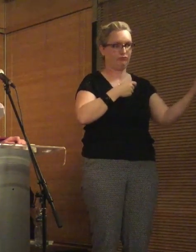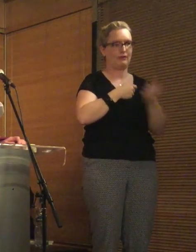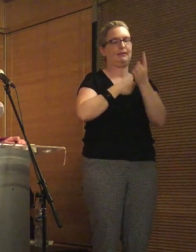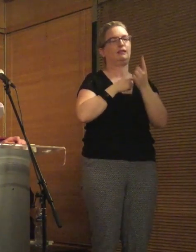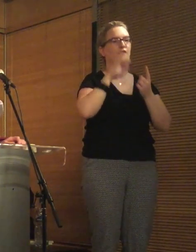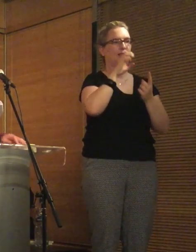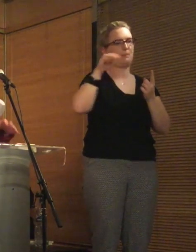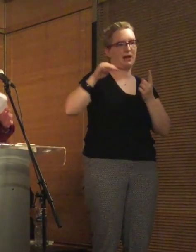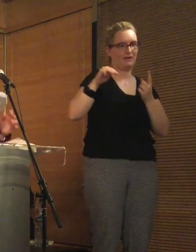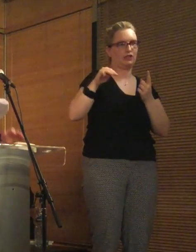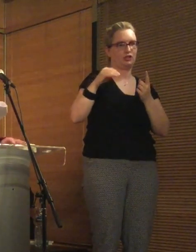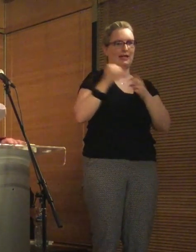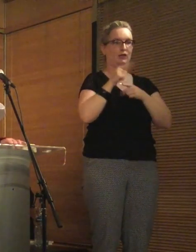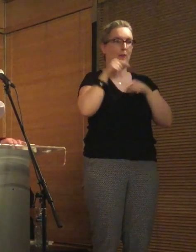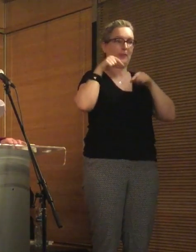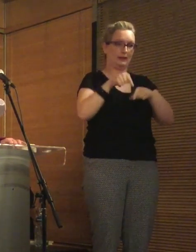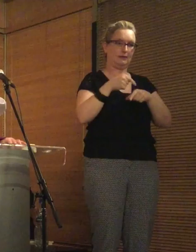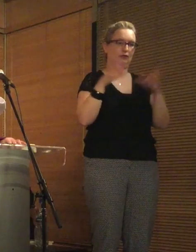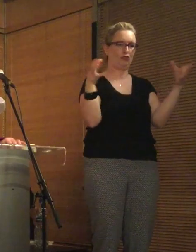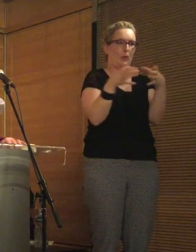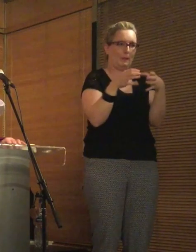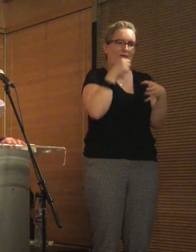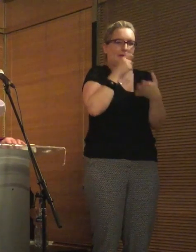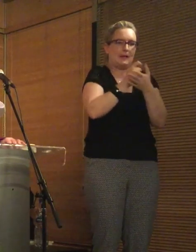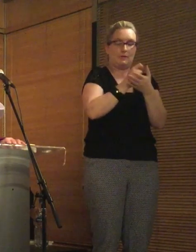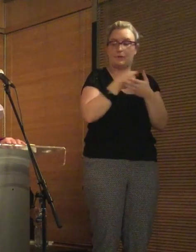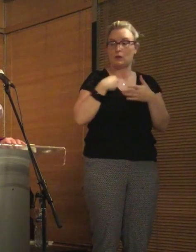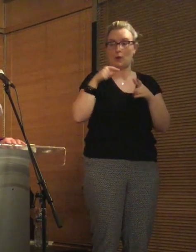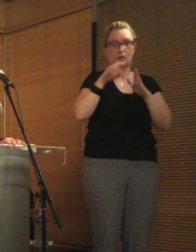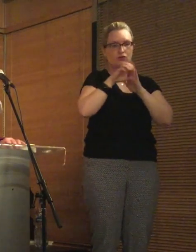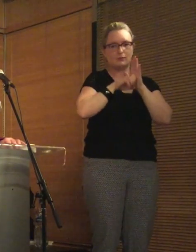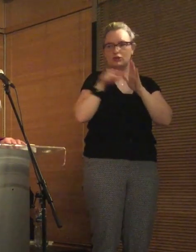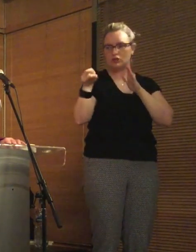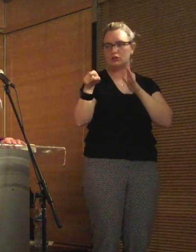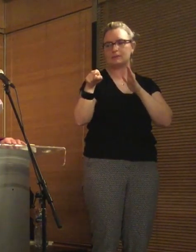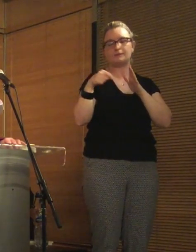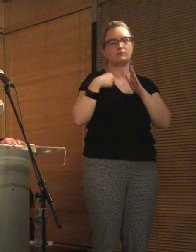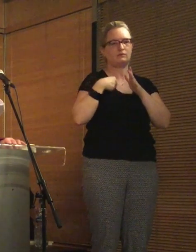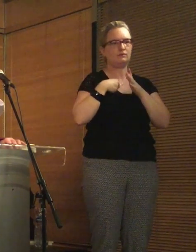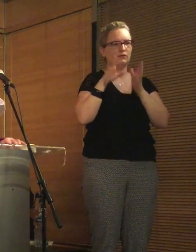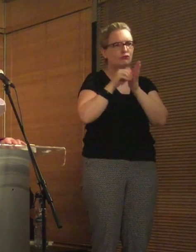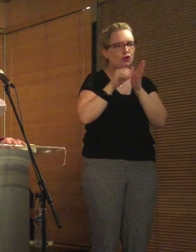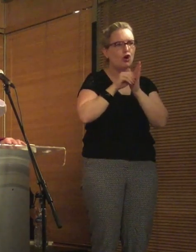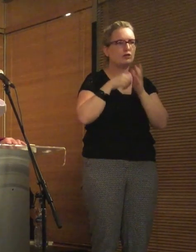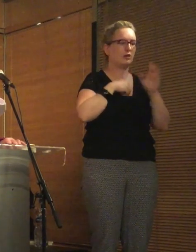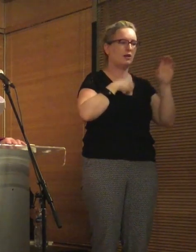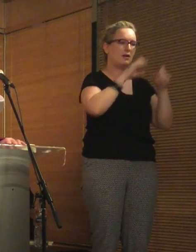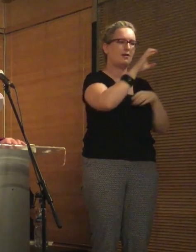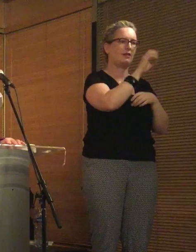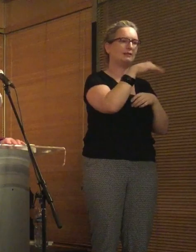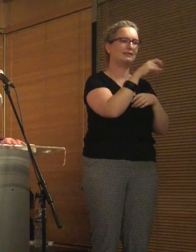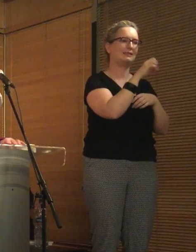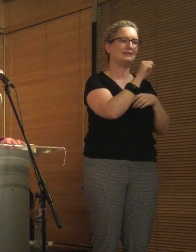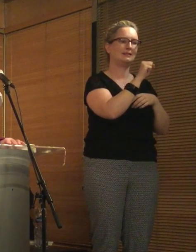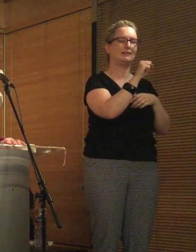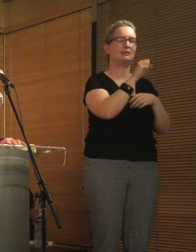to this and brought her into the mainstream there. In these chapters recalled Constance's involvement with Delia Larkin in